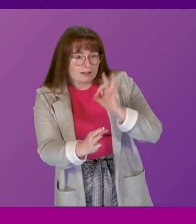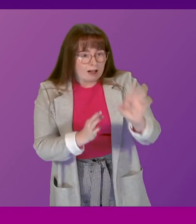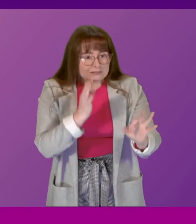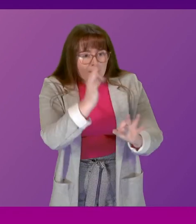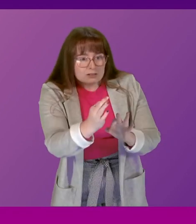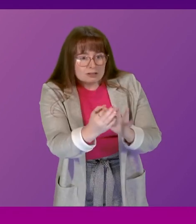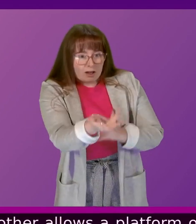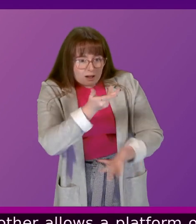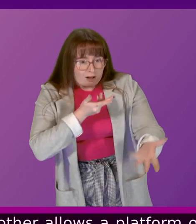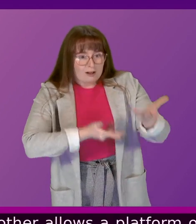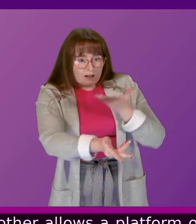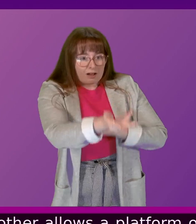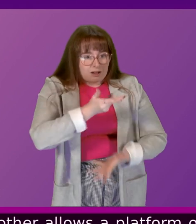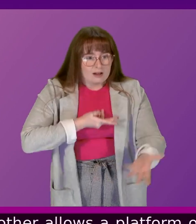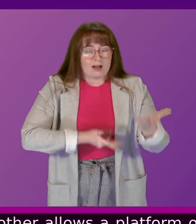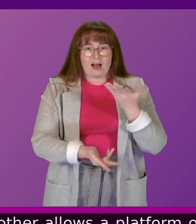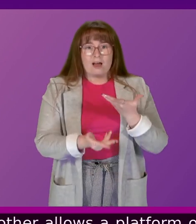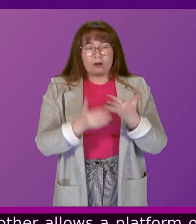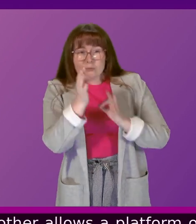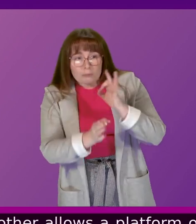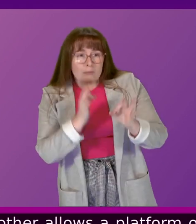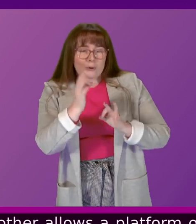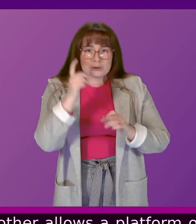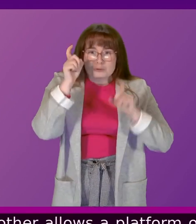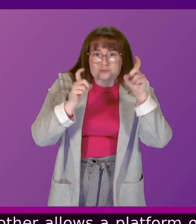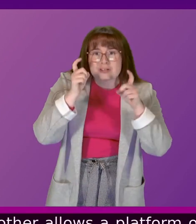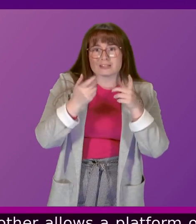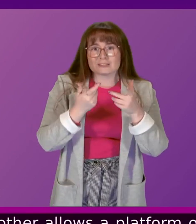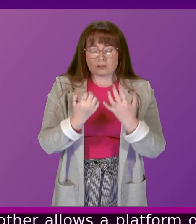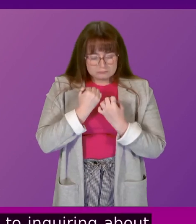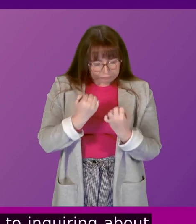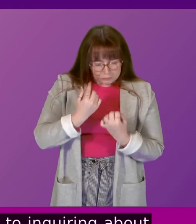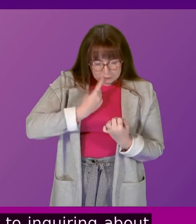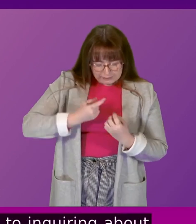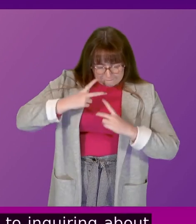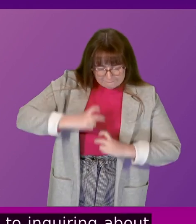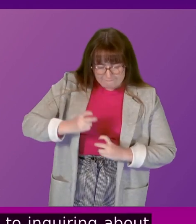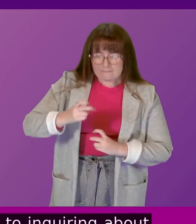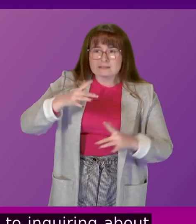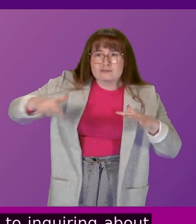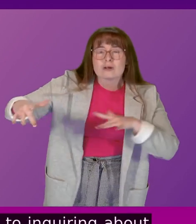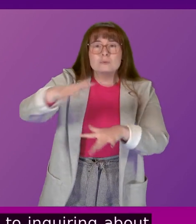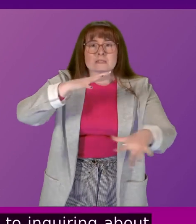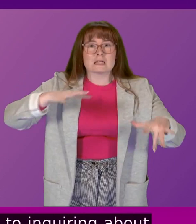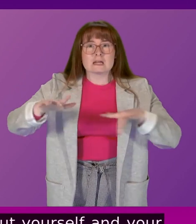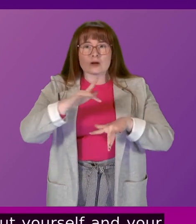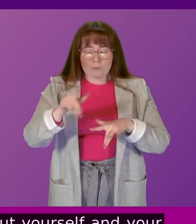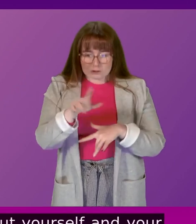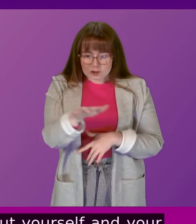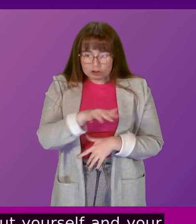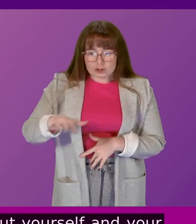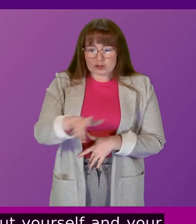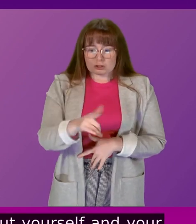that leads to inquiring about things and questioning things about yourself and your surroundings and what's right in front of